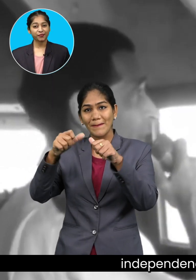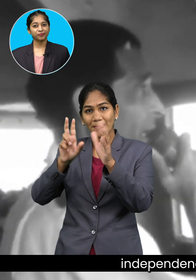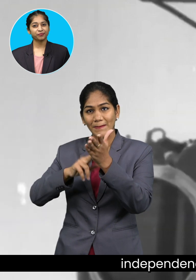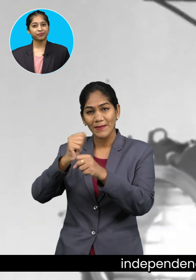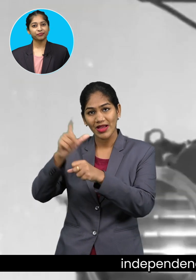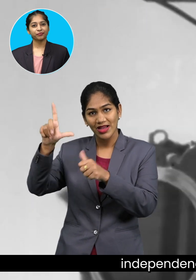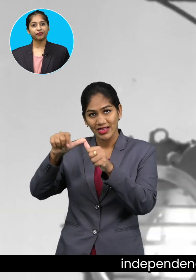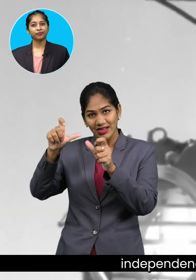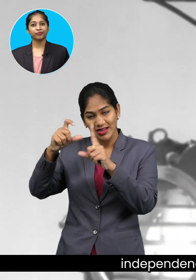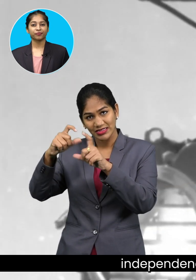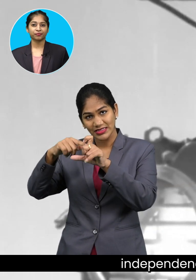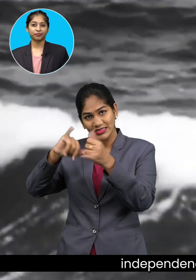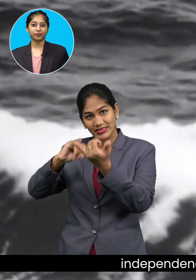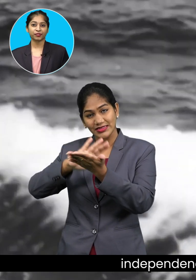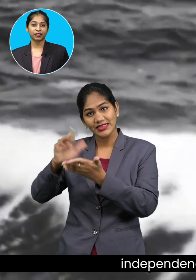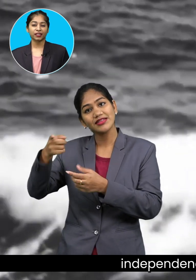independence.